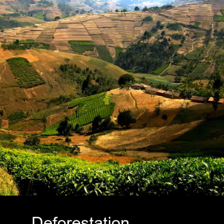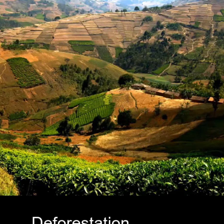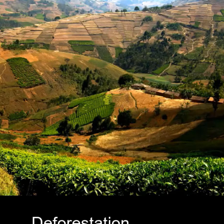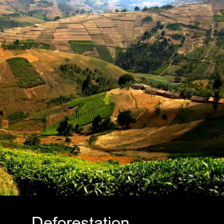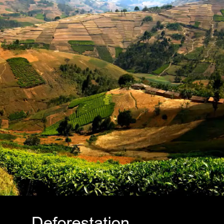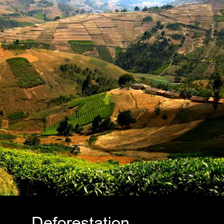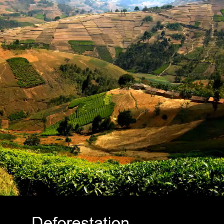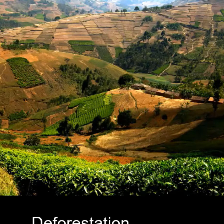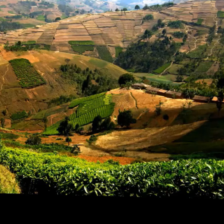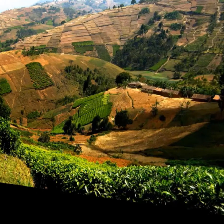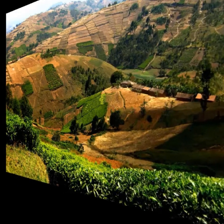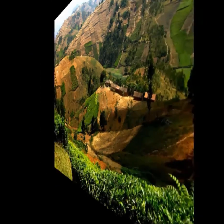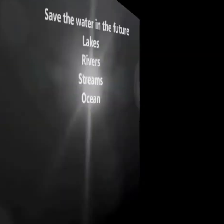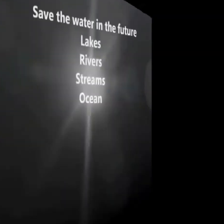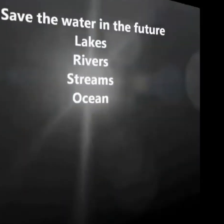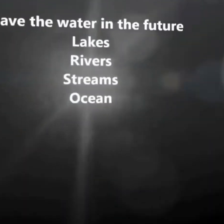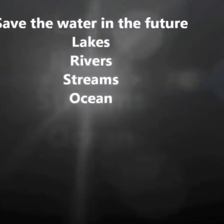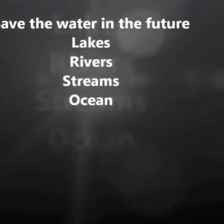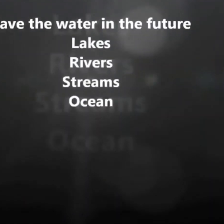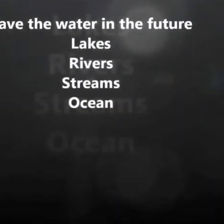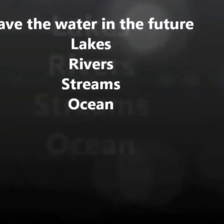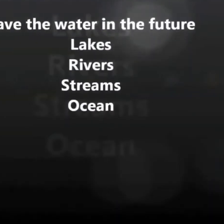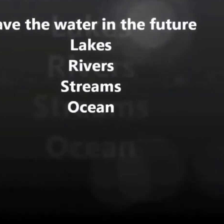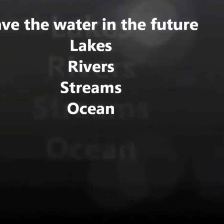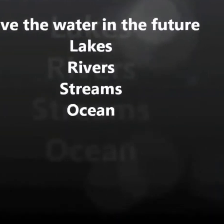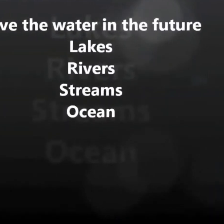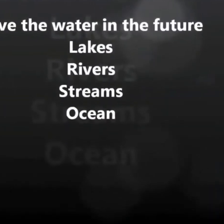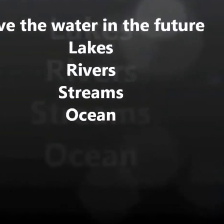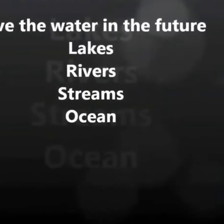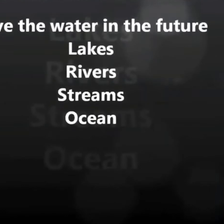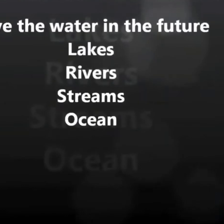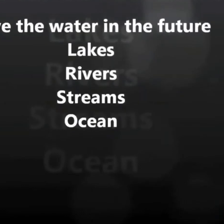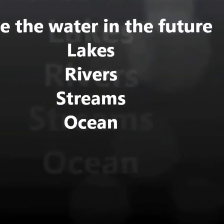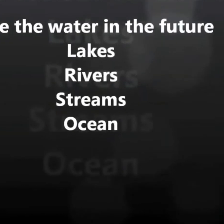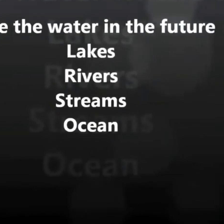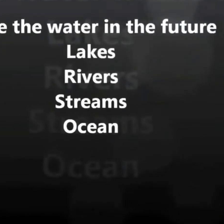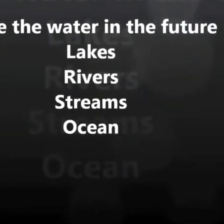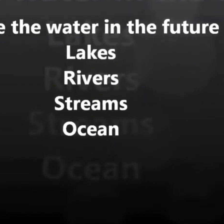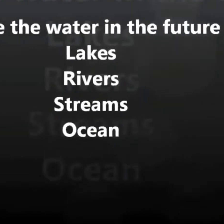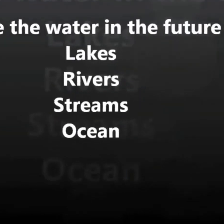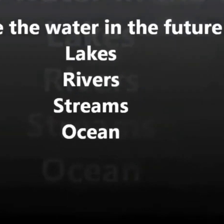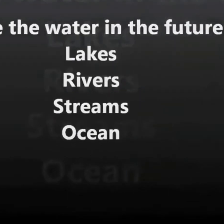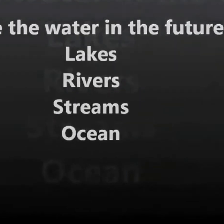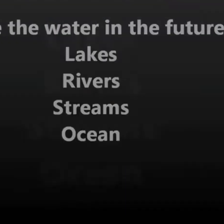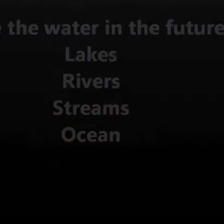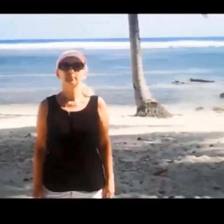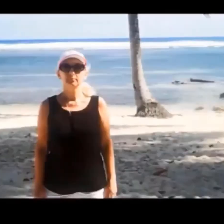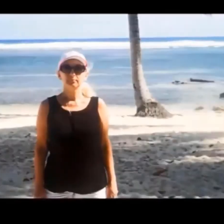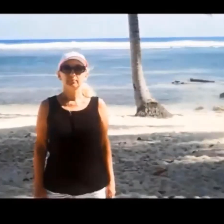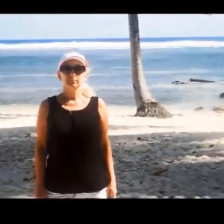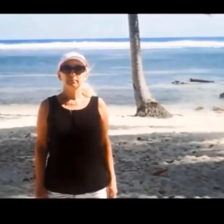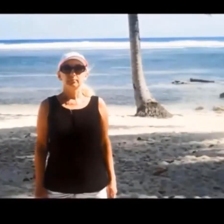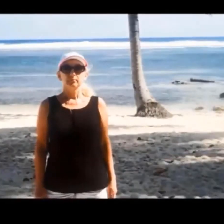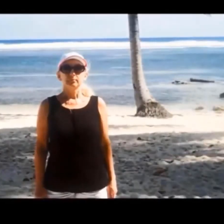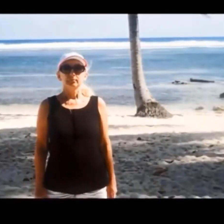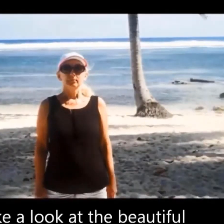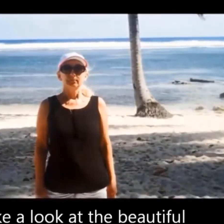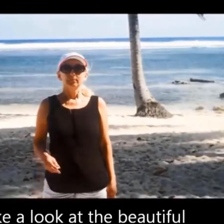Deforestation, as pictured here. Save the water for the future, lakes, rivers, streams, and the